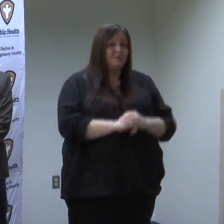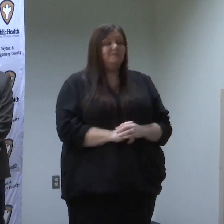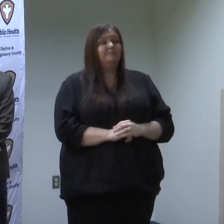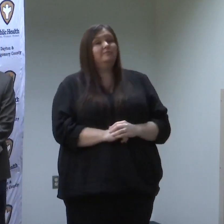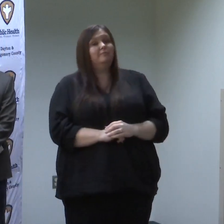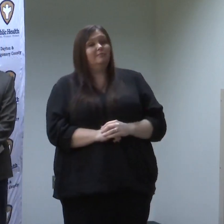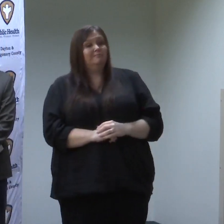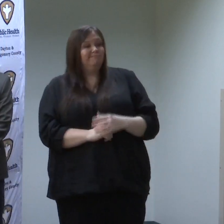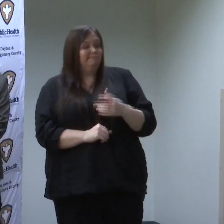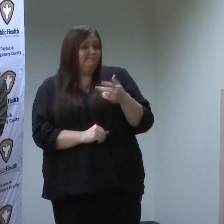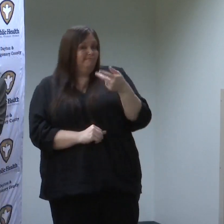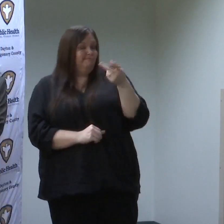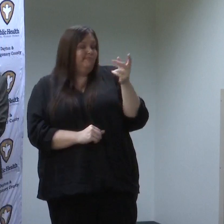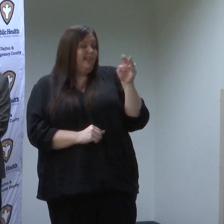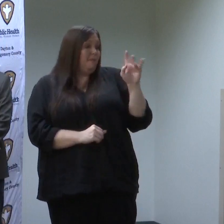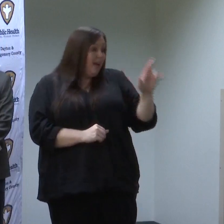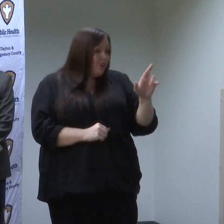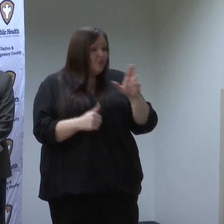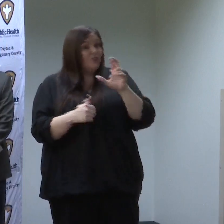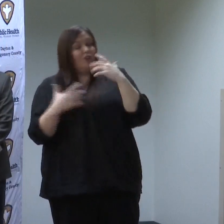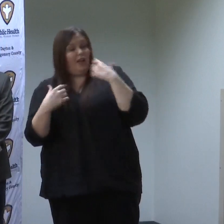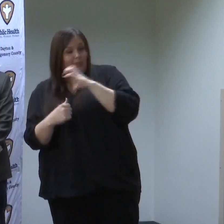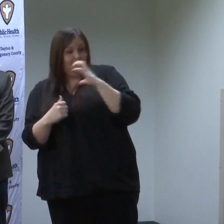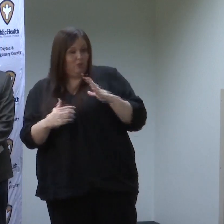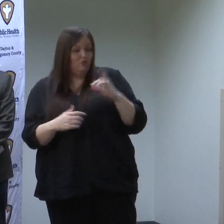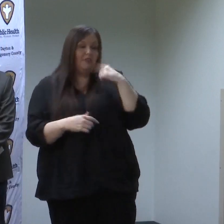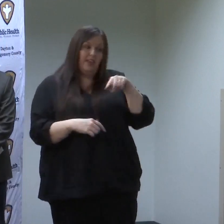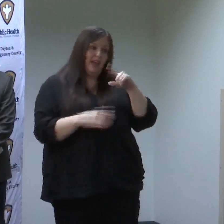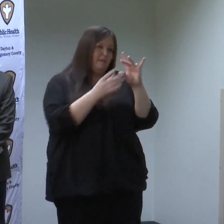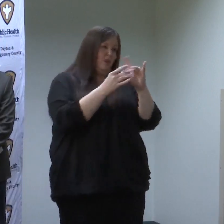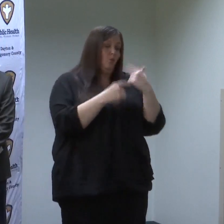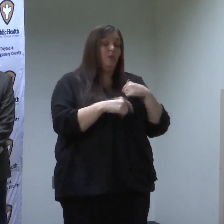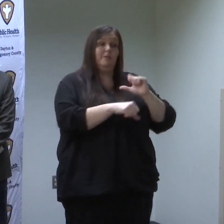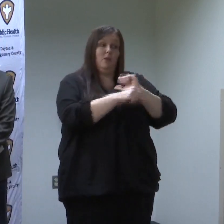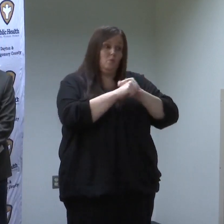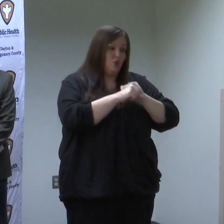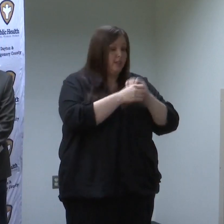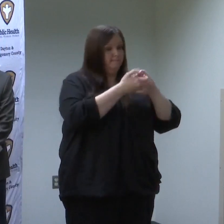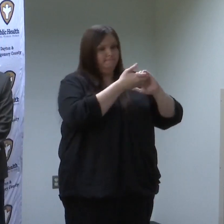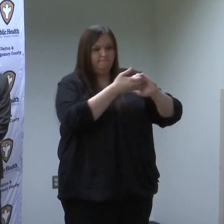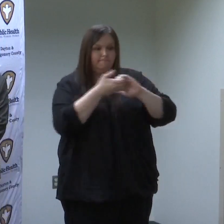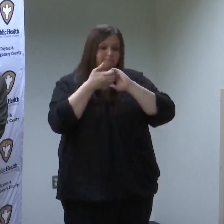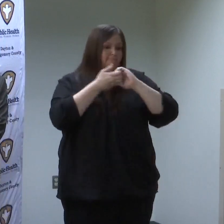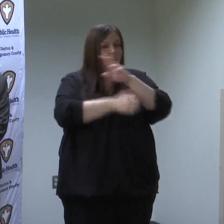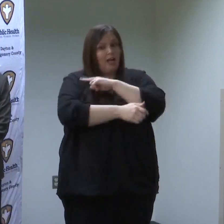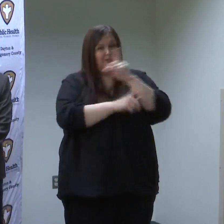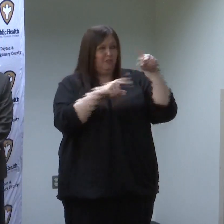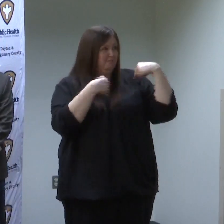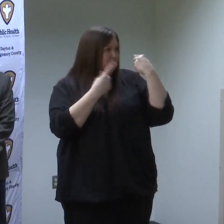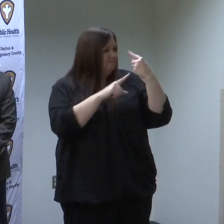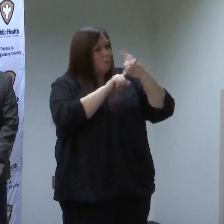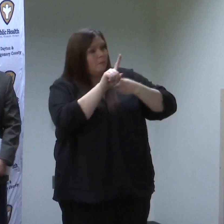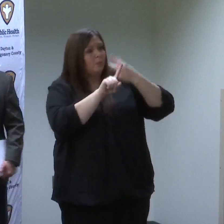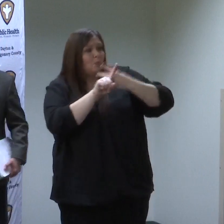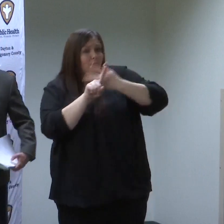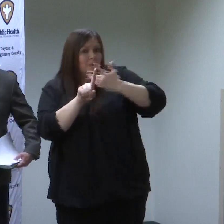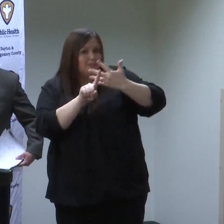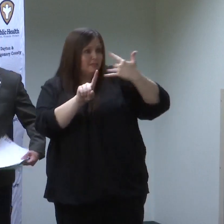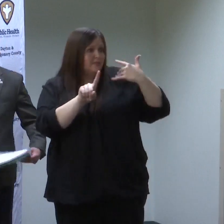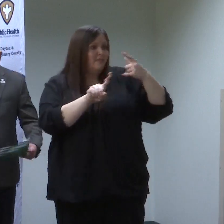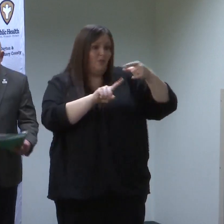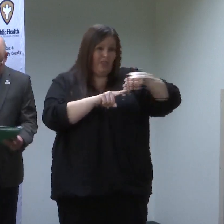mayor and health commissioner have mentioned, obviously our hospitals have been working in close concert over the last couple of months in preparation for the